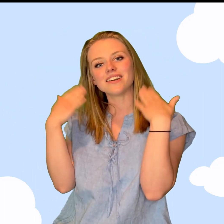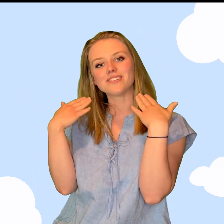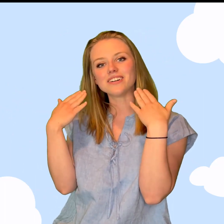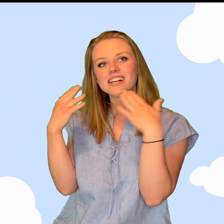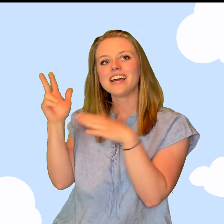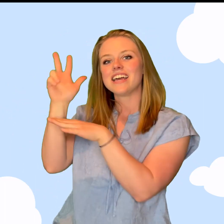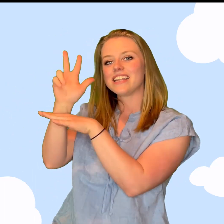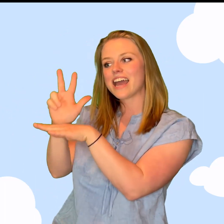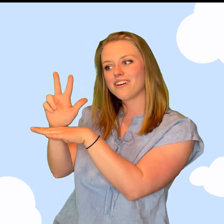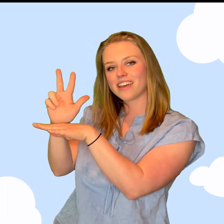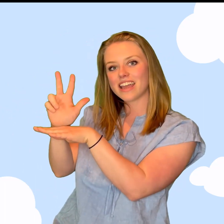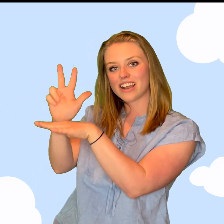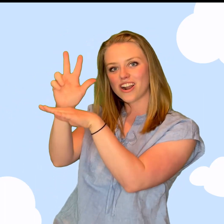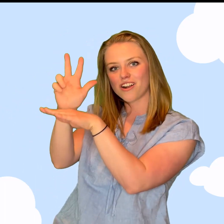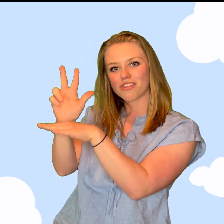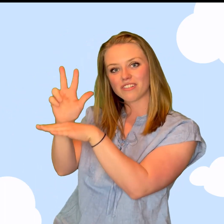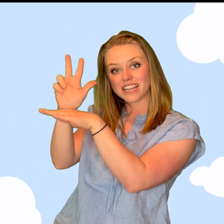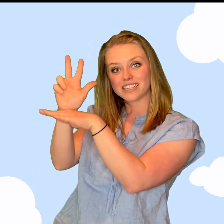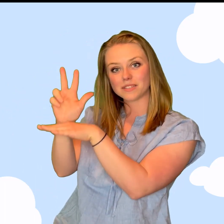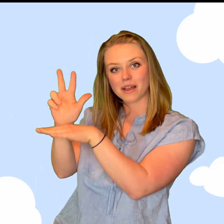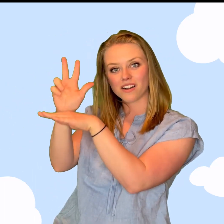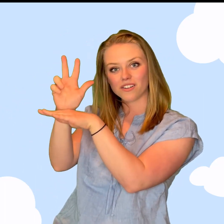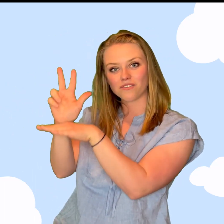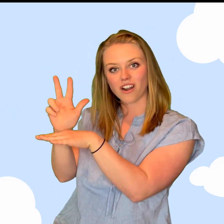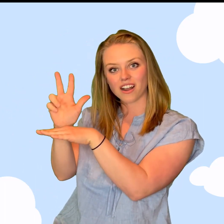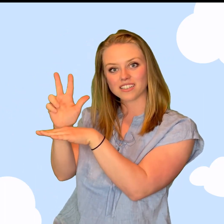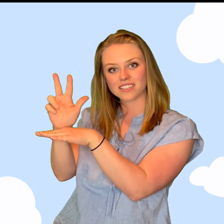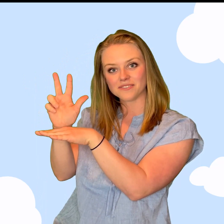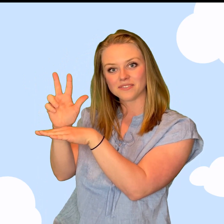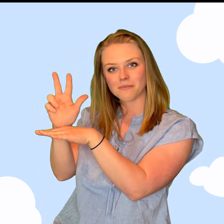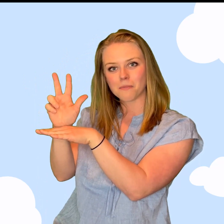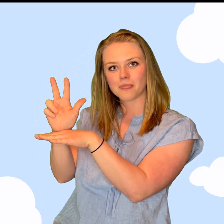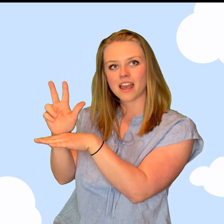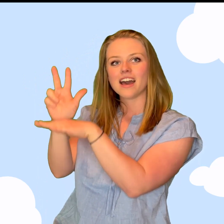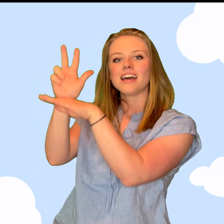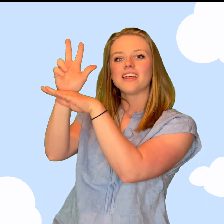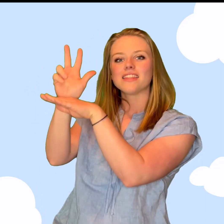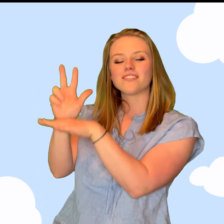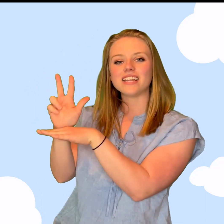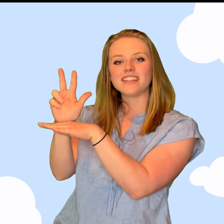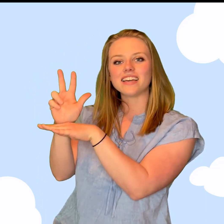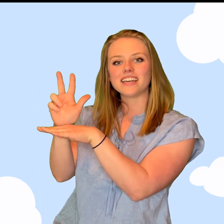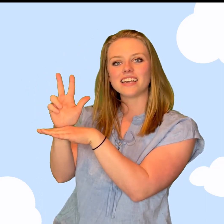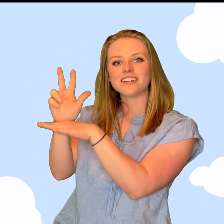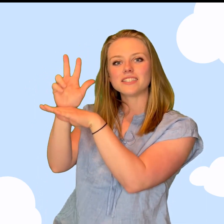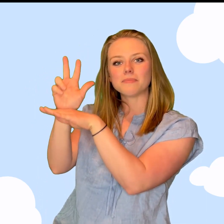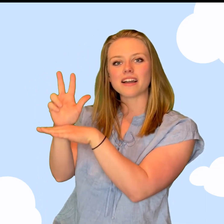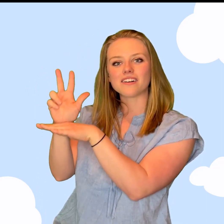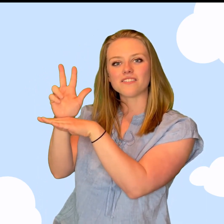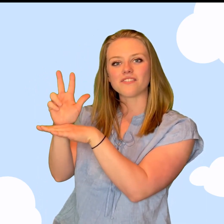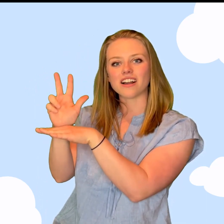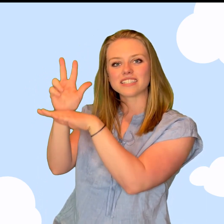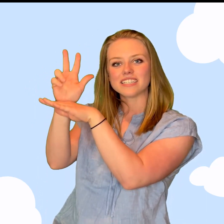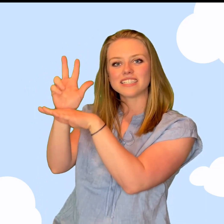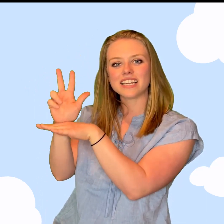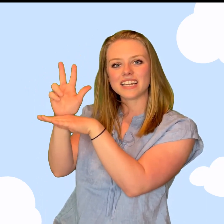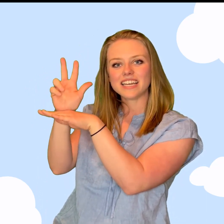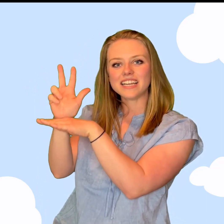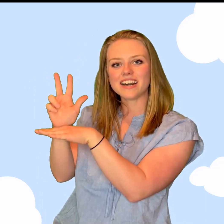cool. Now there are 3 speckled frogs. 3 little speckled frogs sitting on